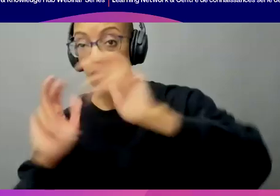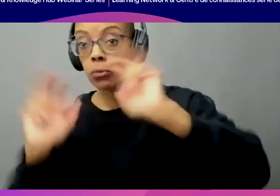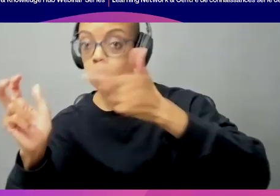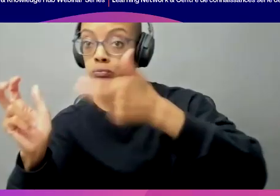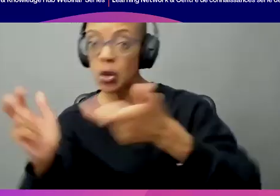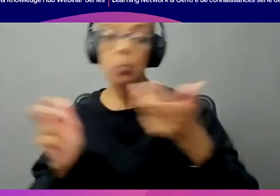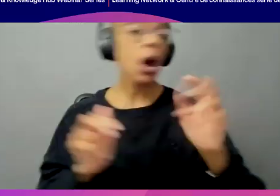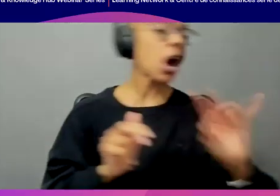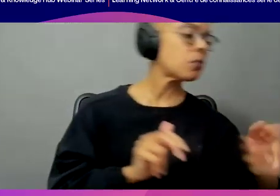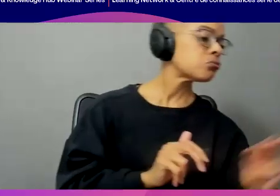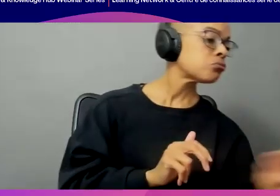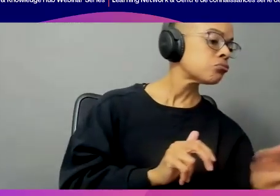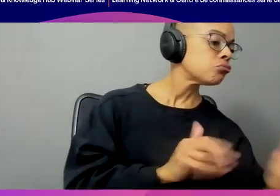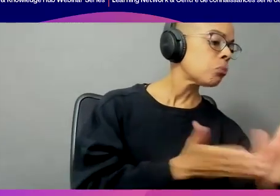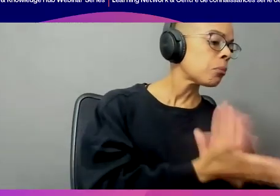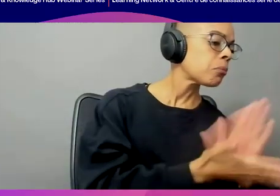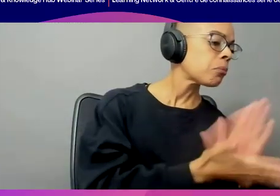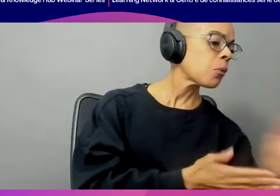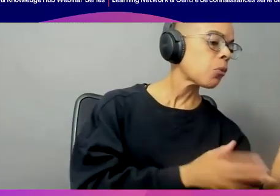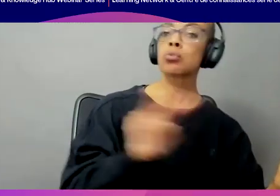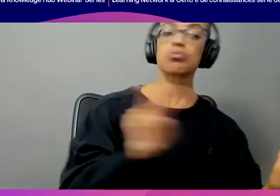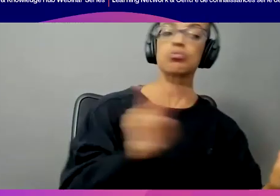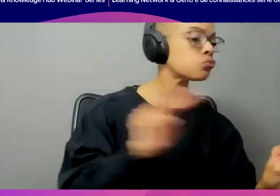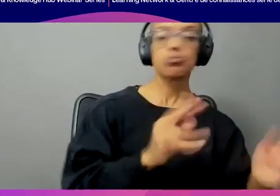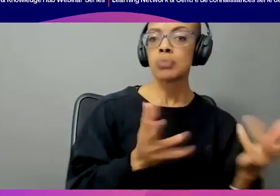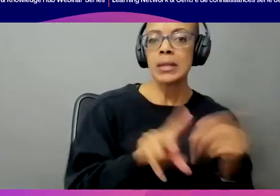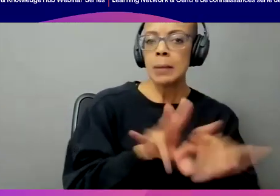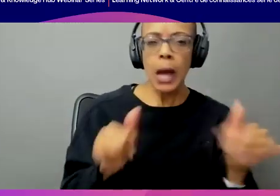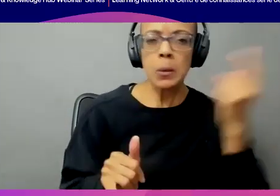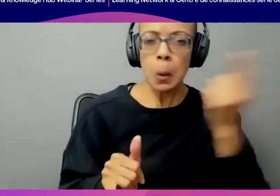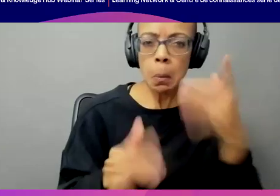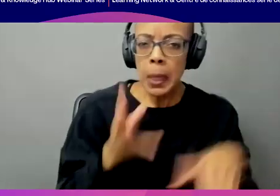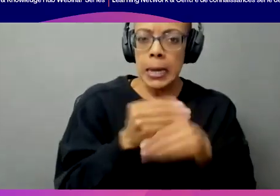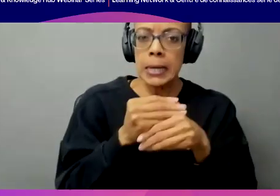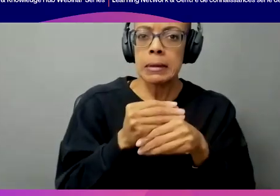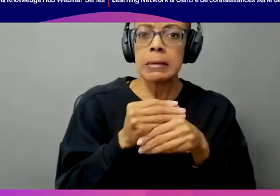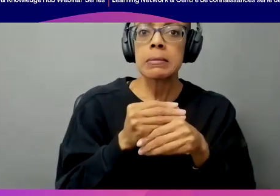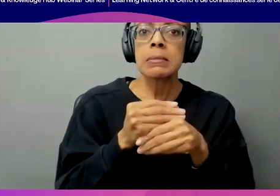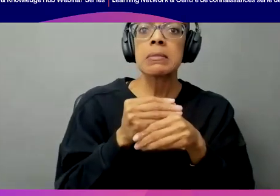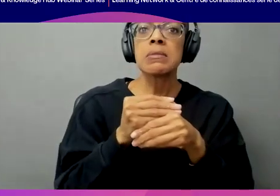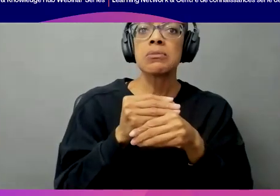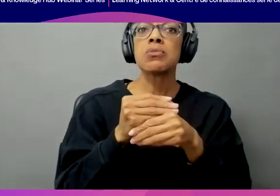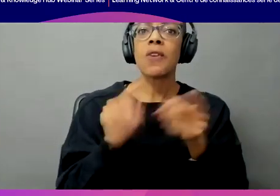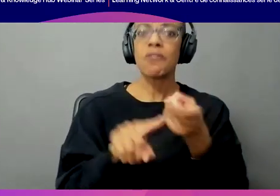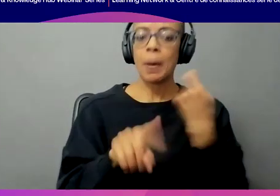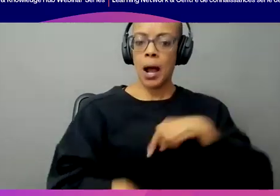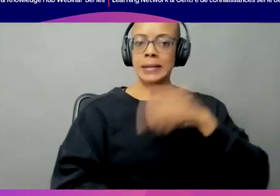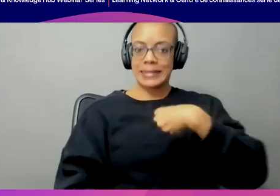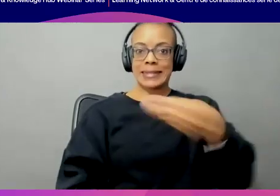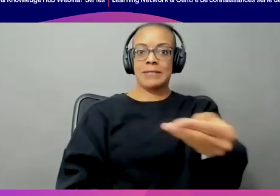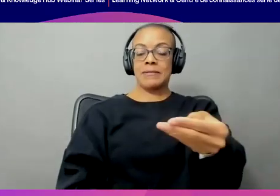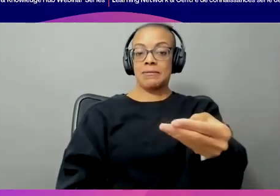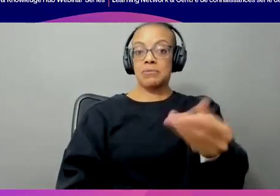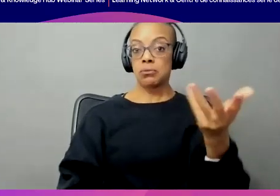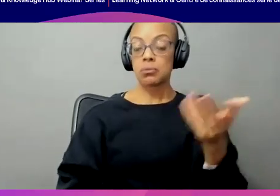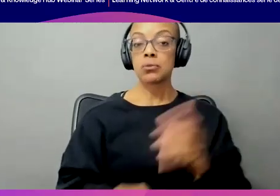after a group. And I think that's something that we would be suggesting from what we're